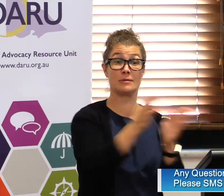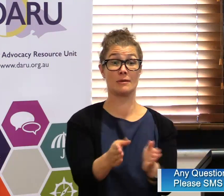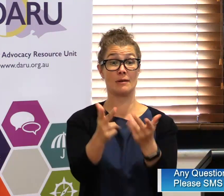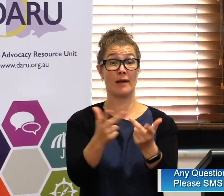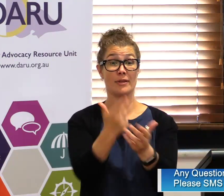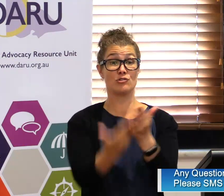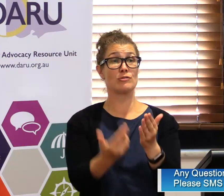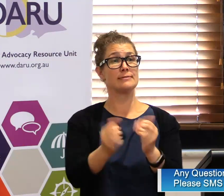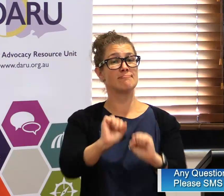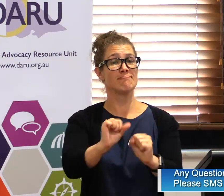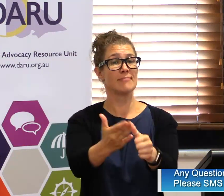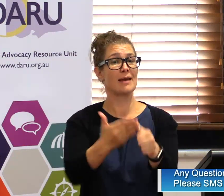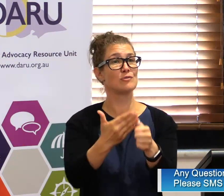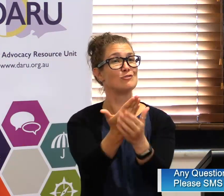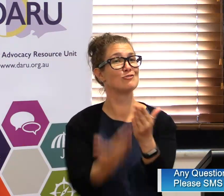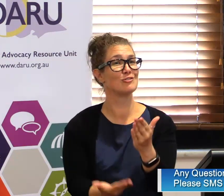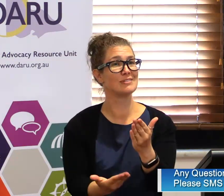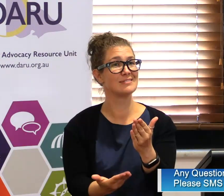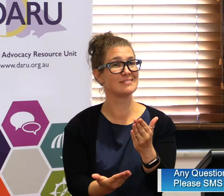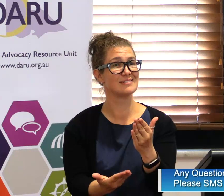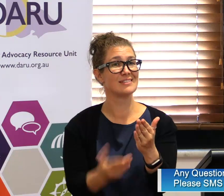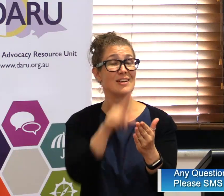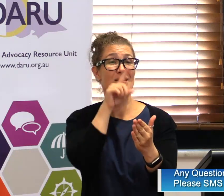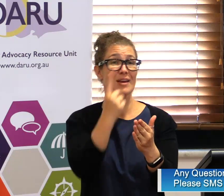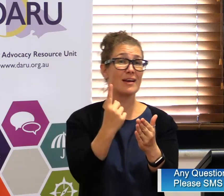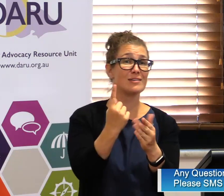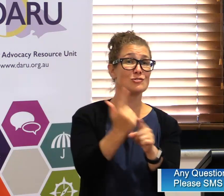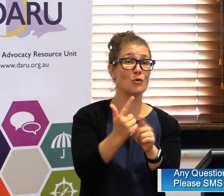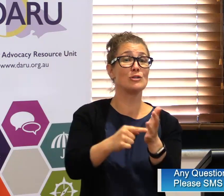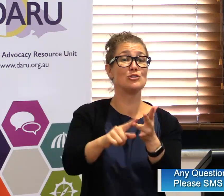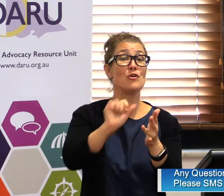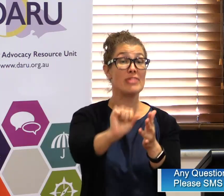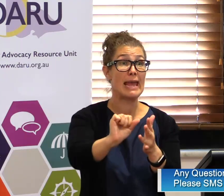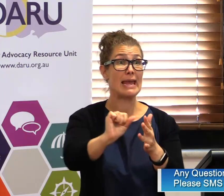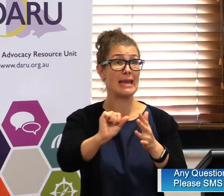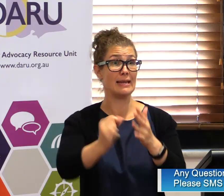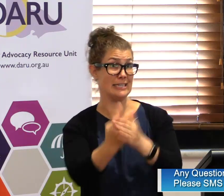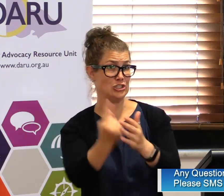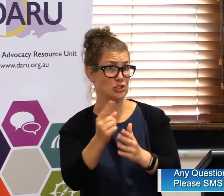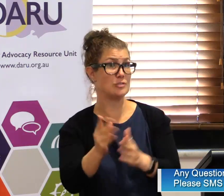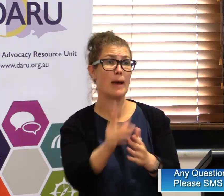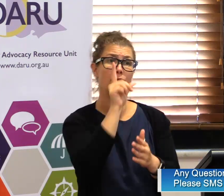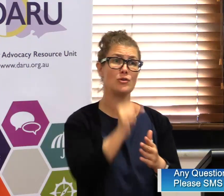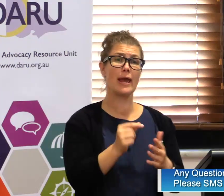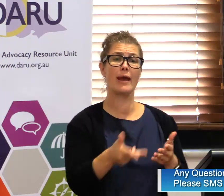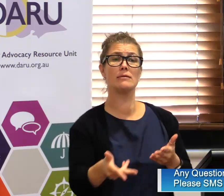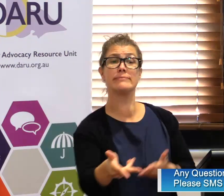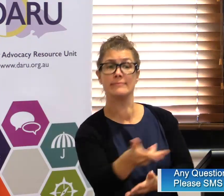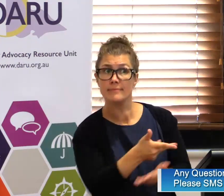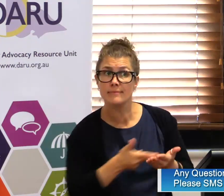story. You're not able to talk to those issues, but you can talk with people about it. Sometimes, and this is where the kind